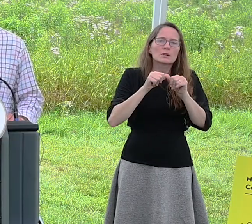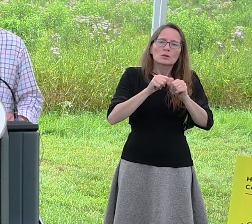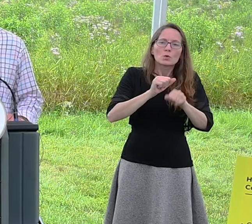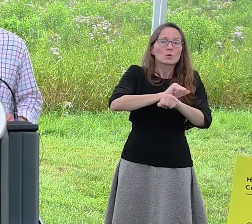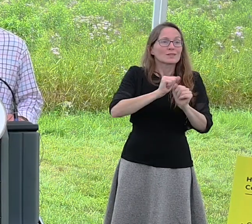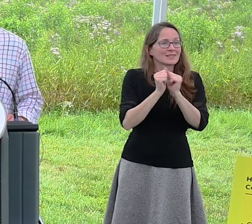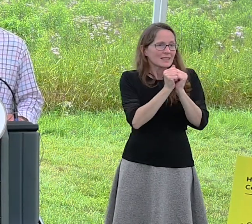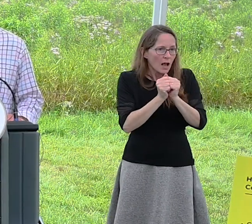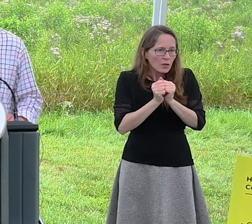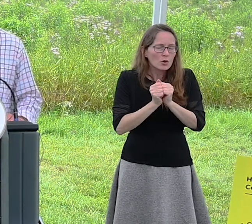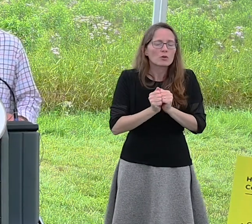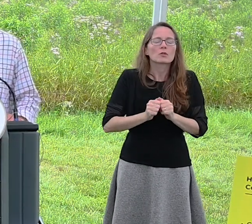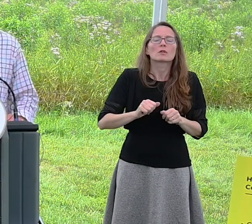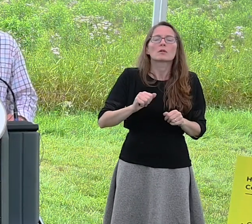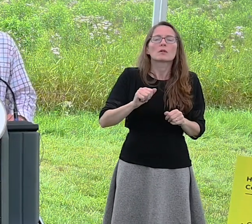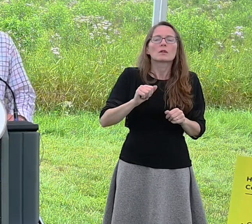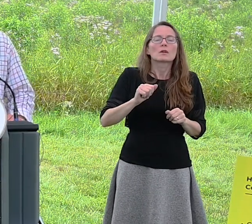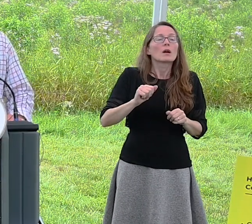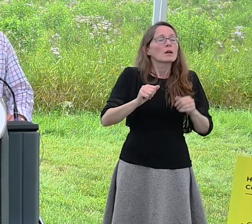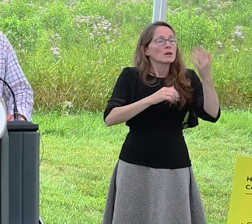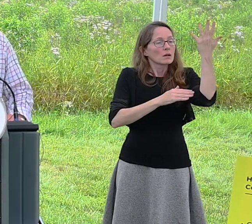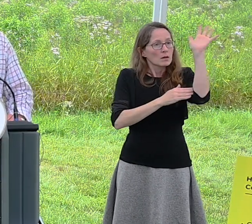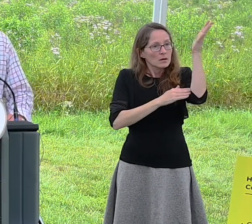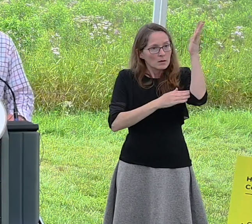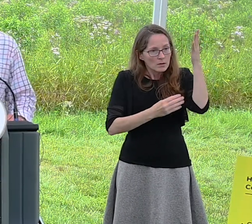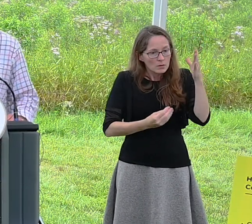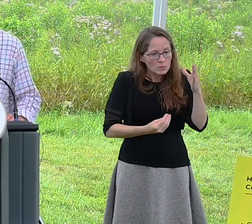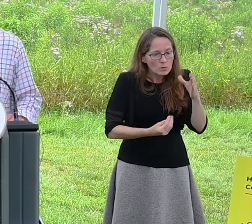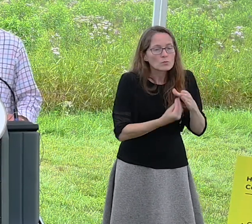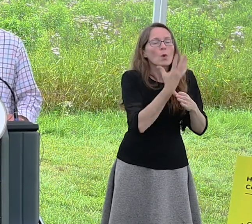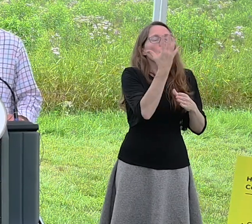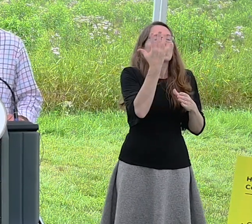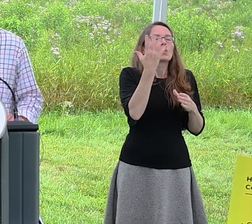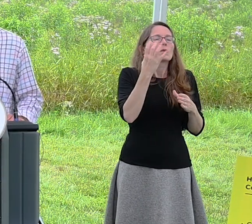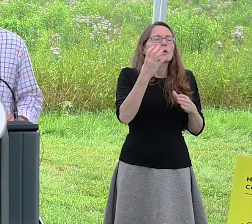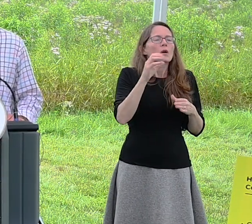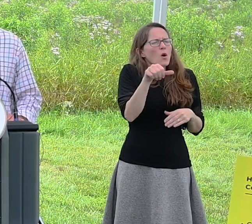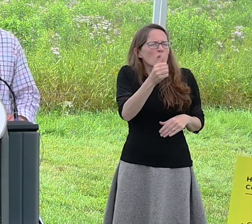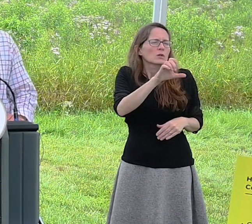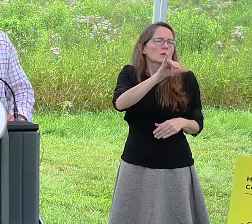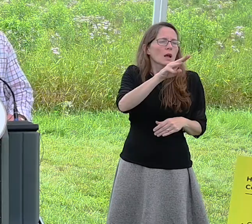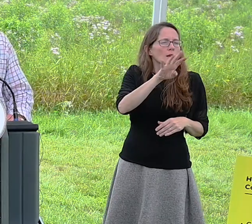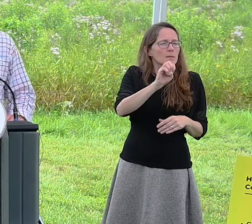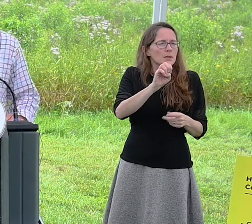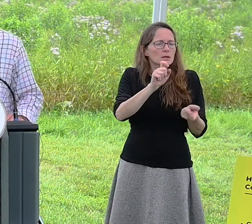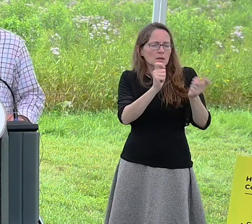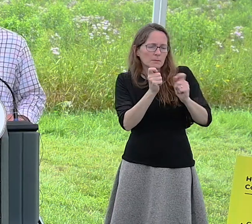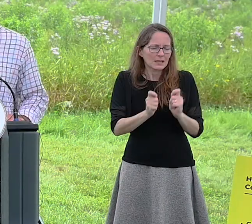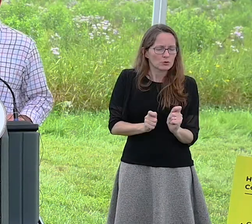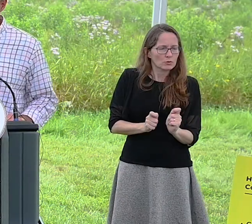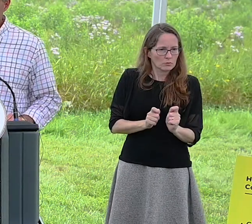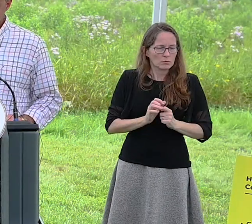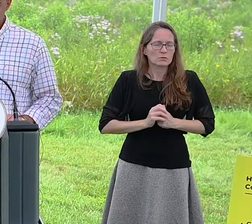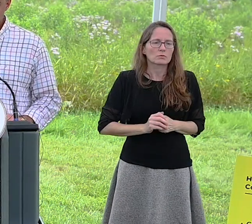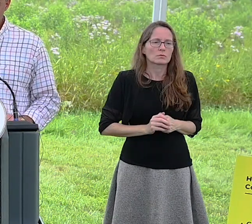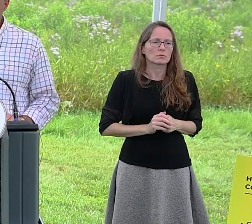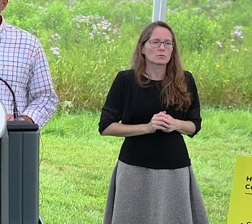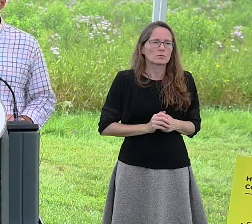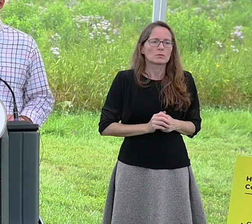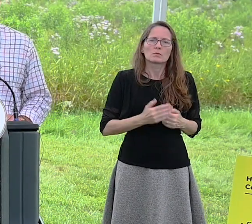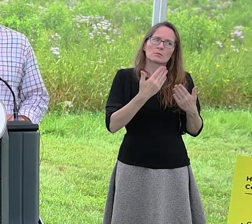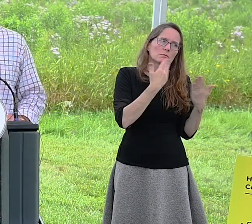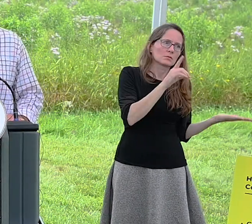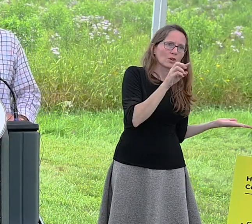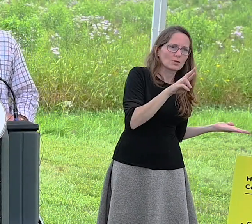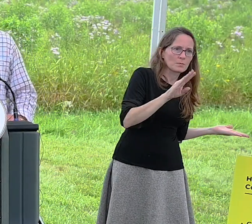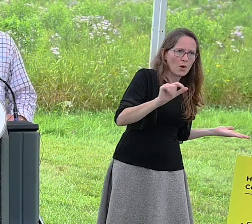canopy growth, stormwater management, and other climate change adaptations. Thank you to Dr. Ball, Tim, and everyone involved in